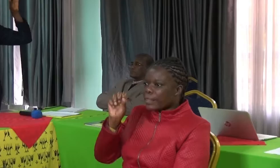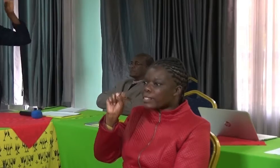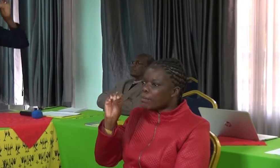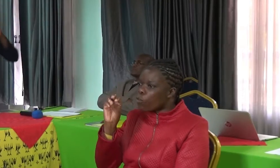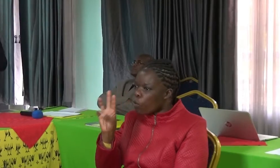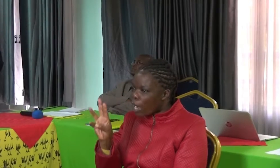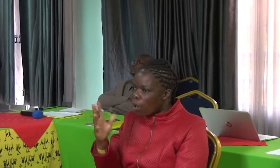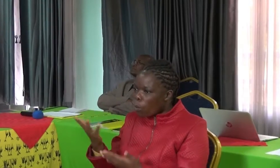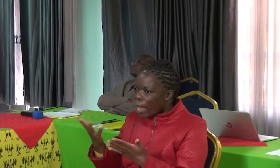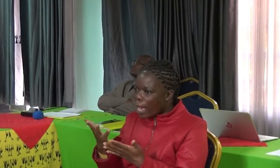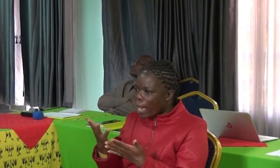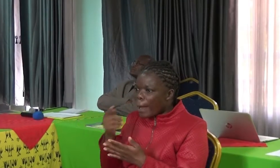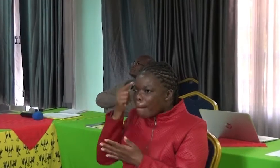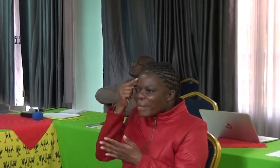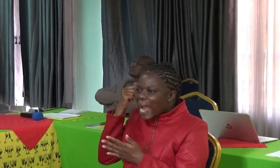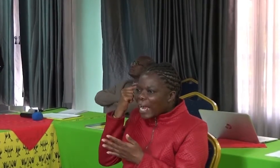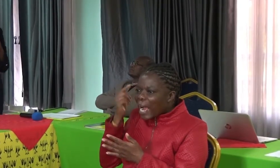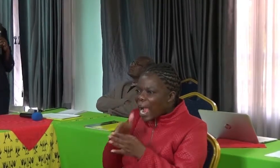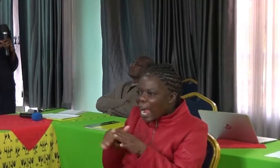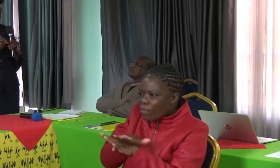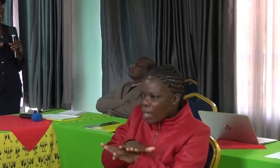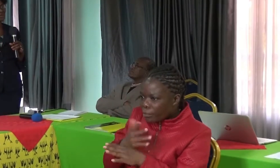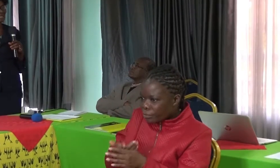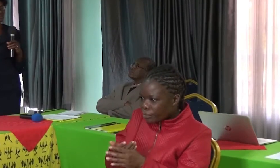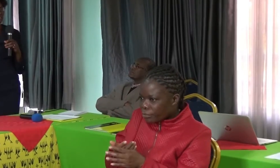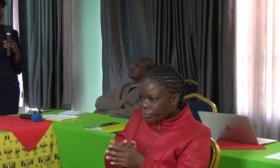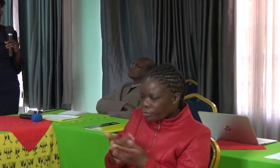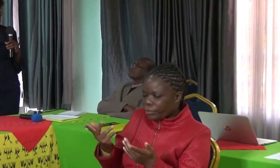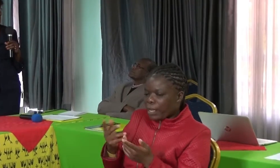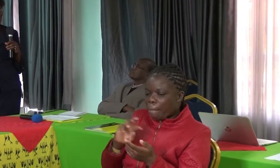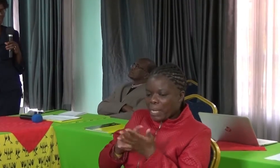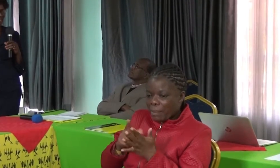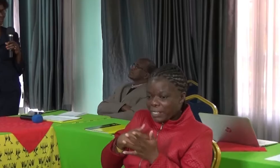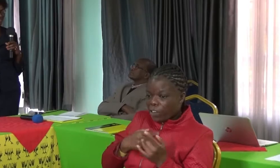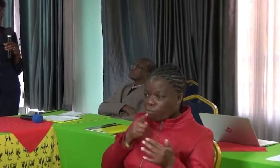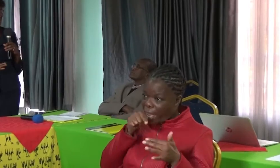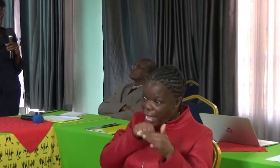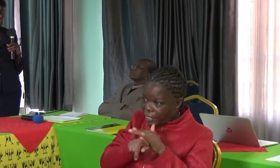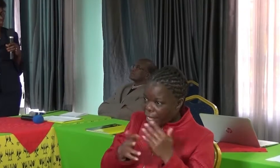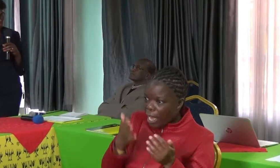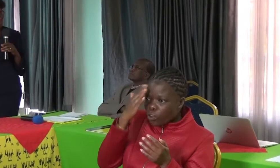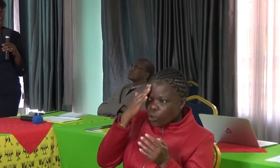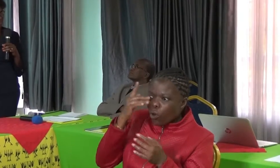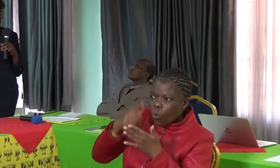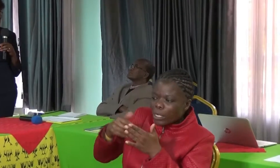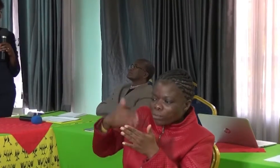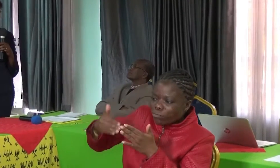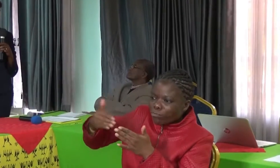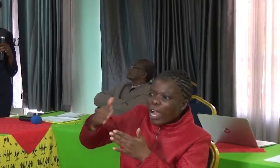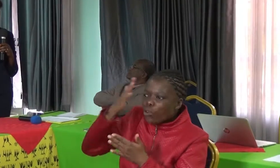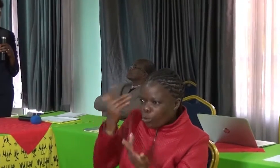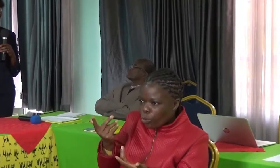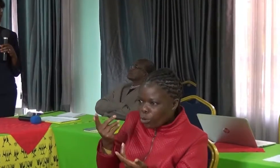it somewhere, and I would go with chalk and say, today we shall do this experiment, because there are technicians as well assembled in the